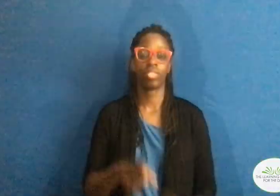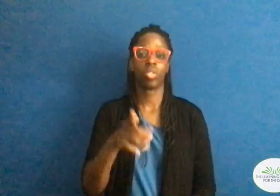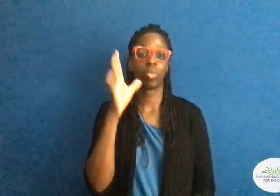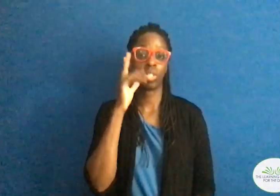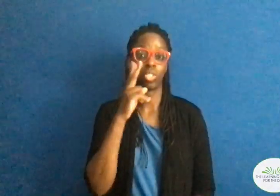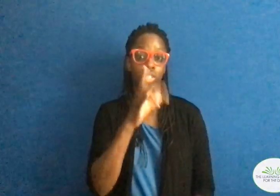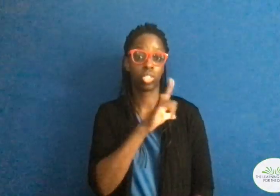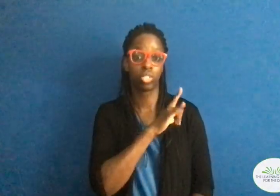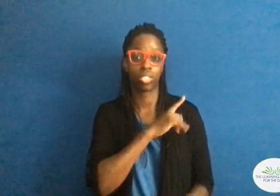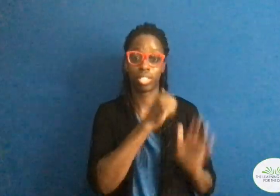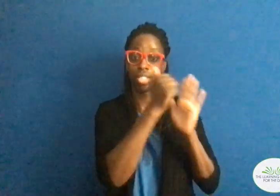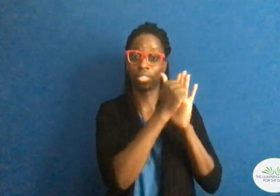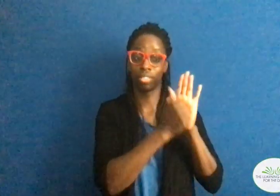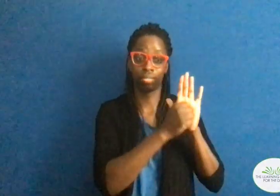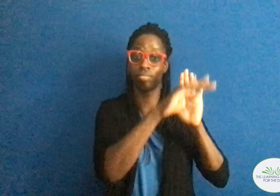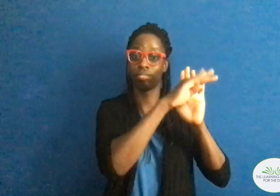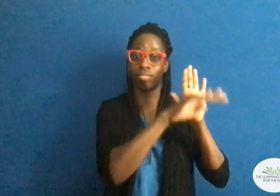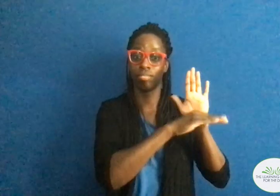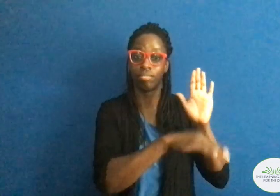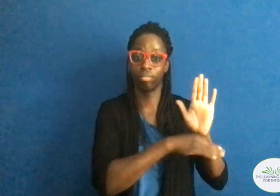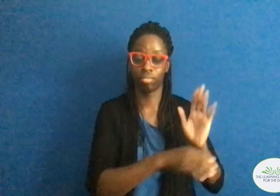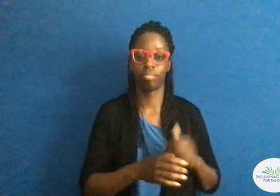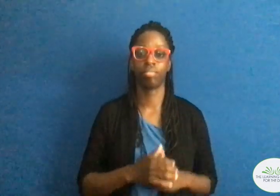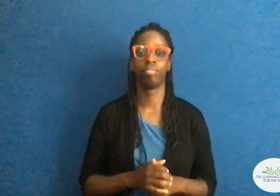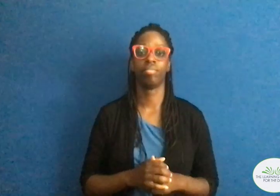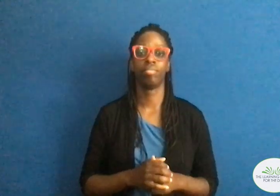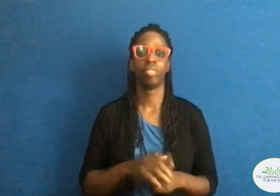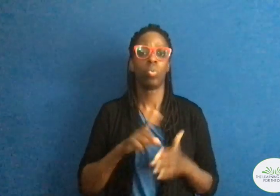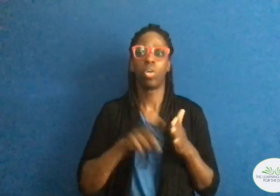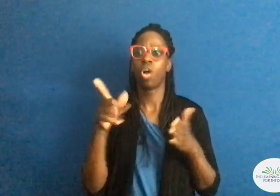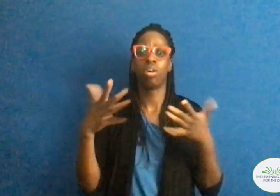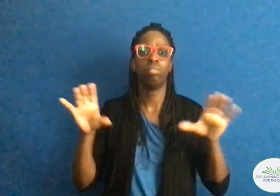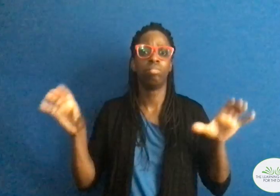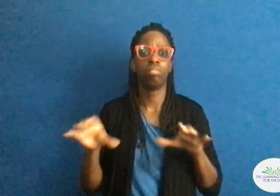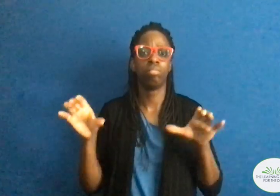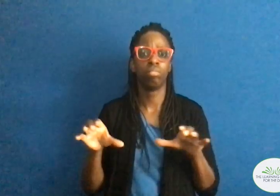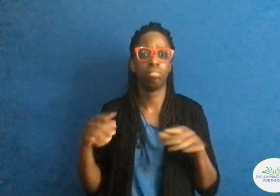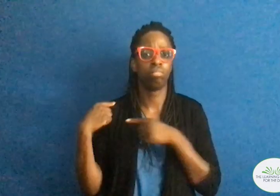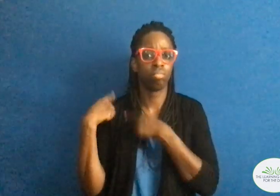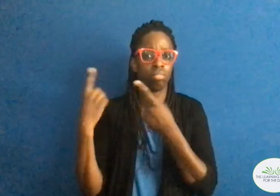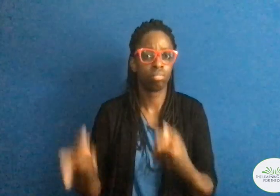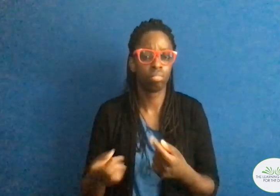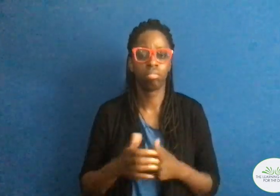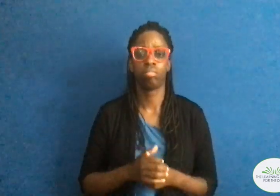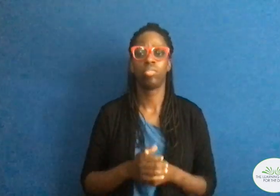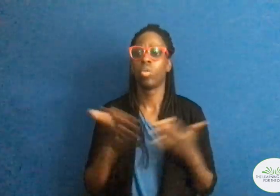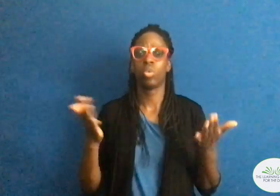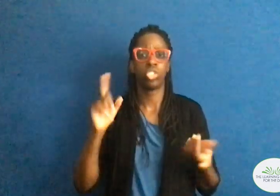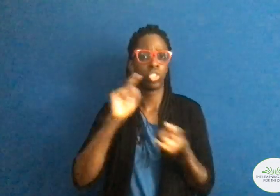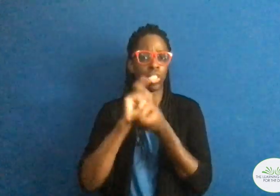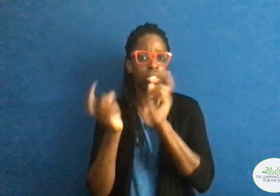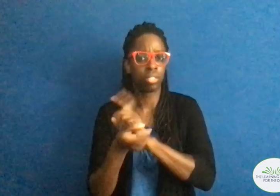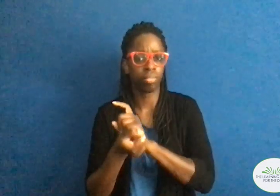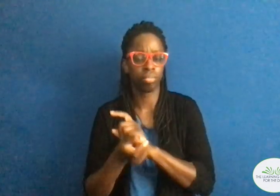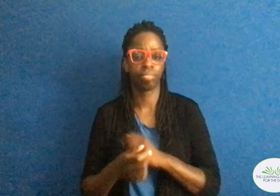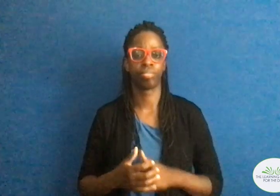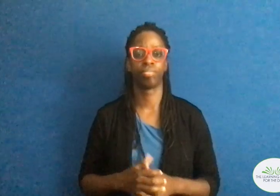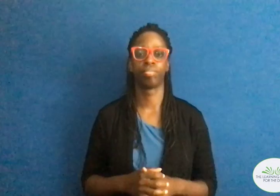You will see an ongoing agenda for change. This will list the task, the point person, the date implemented, and notes